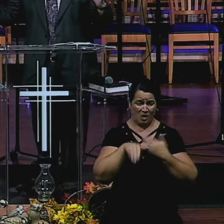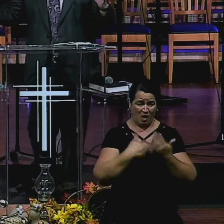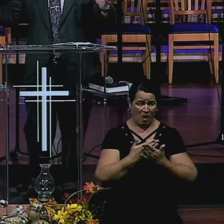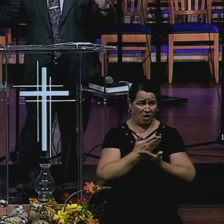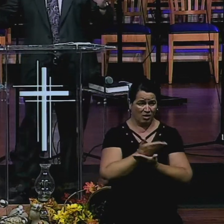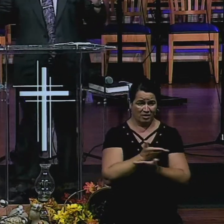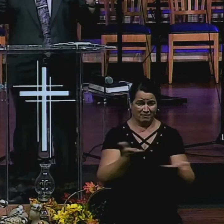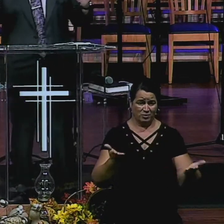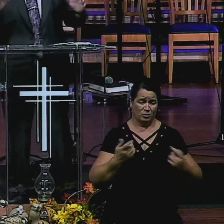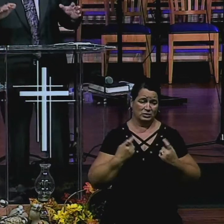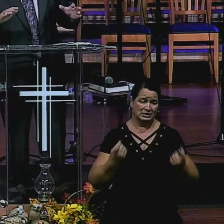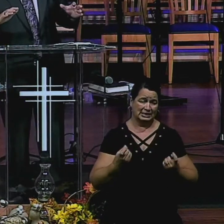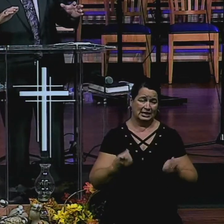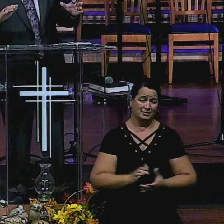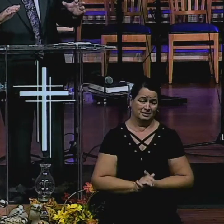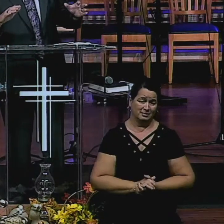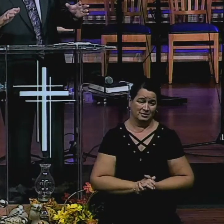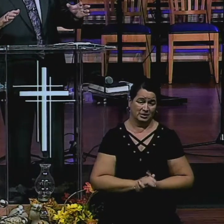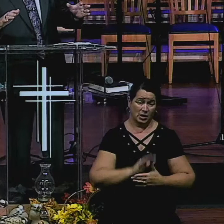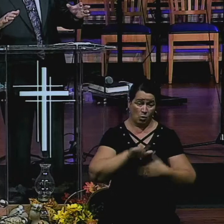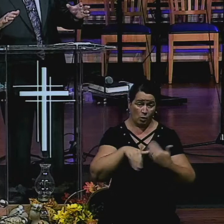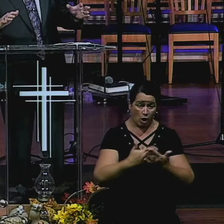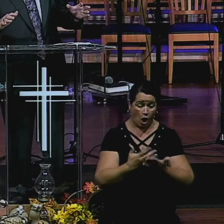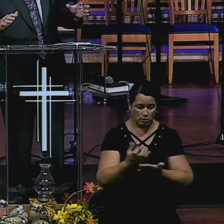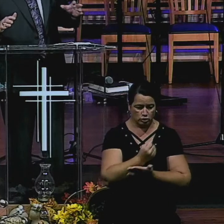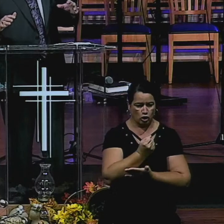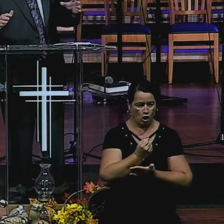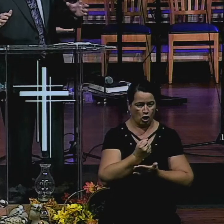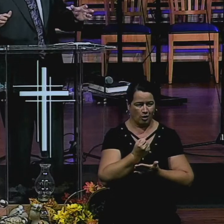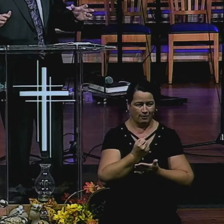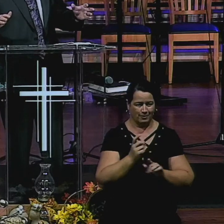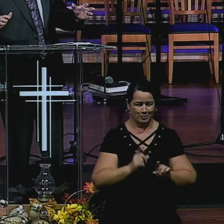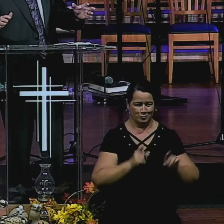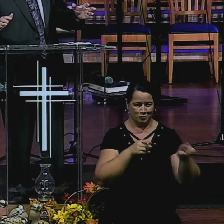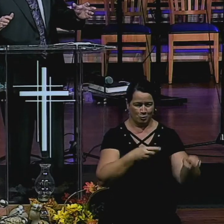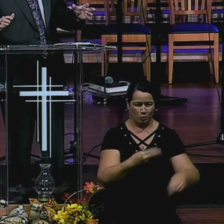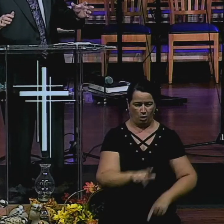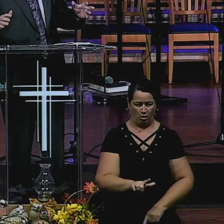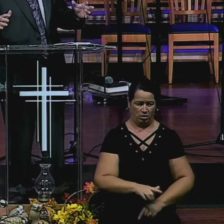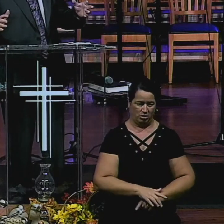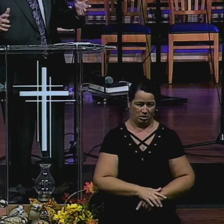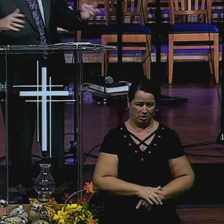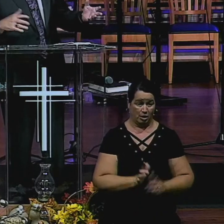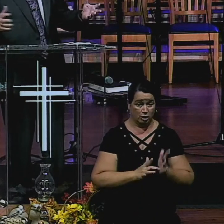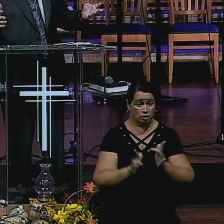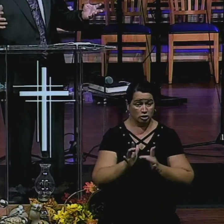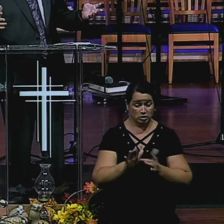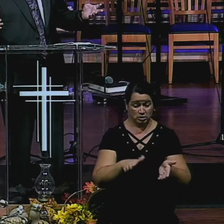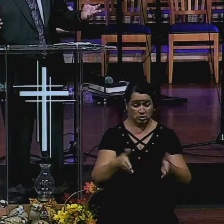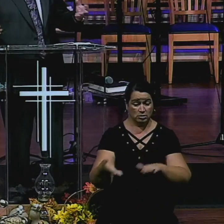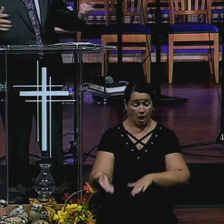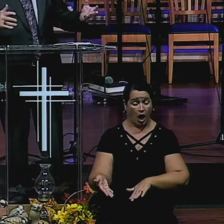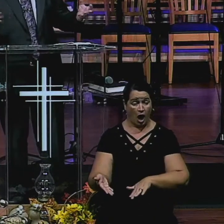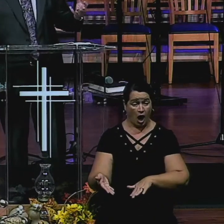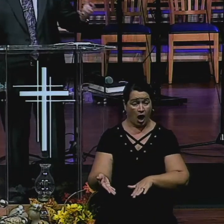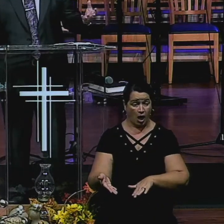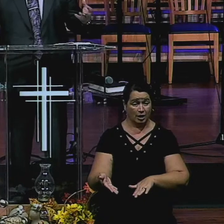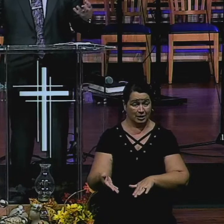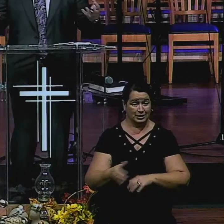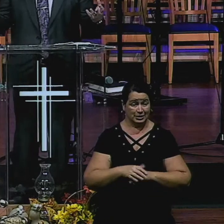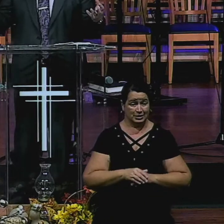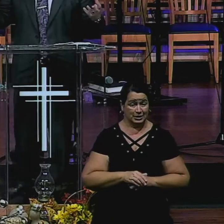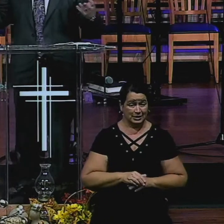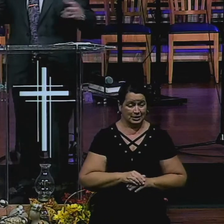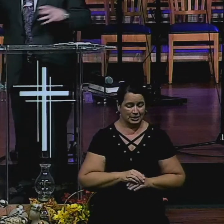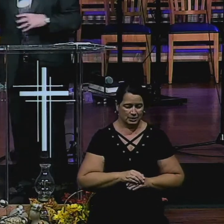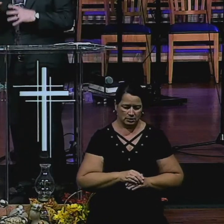is. But Jesus died. And I don't want to argue with some folks, but he actually, the Bible says, if you believe the Bible, he went and preached to the spirits.